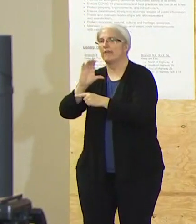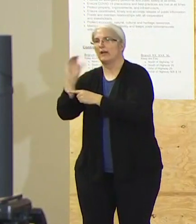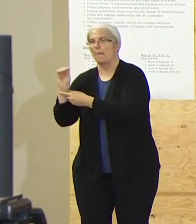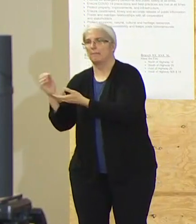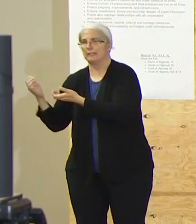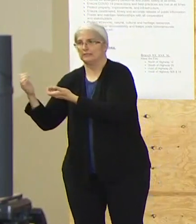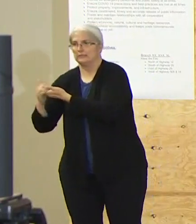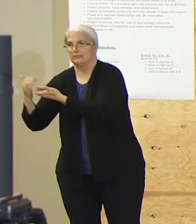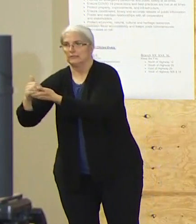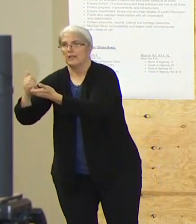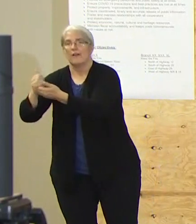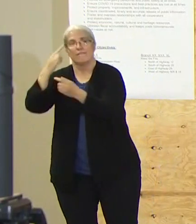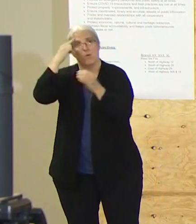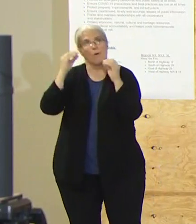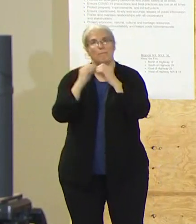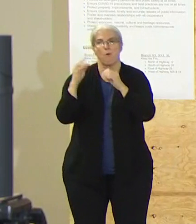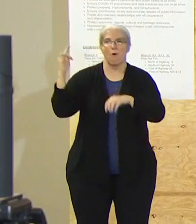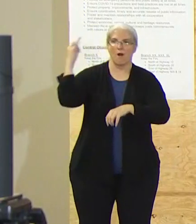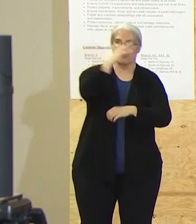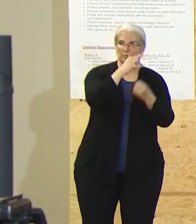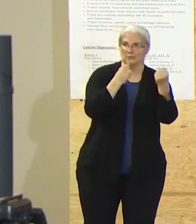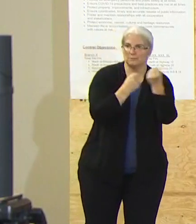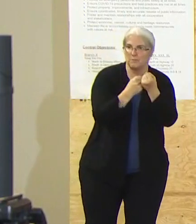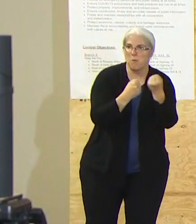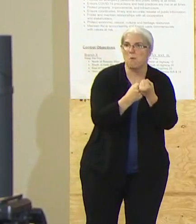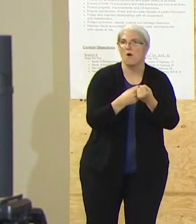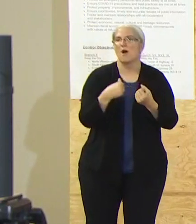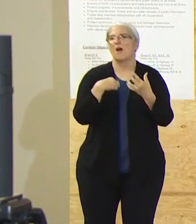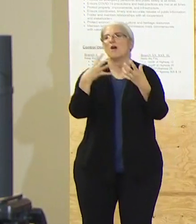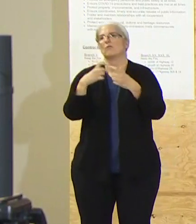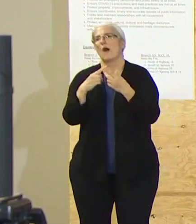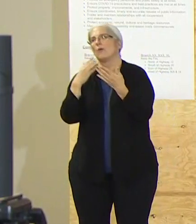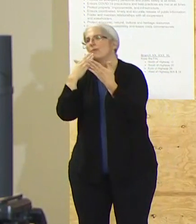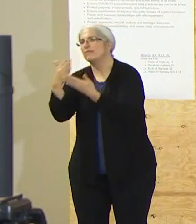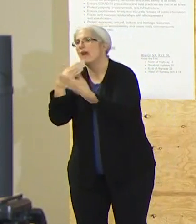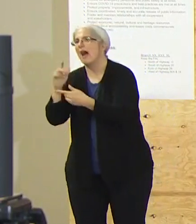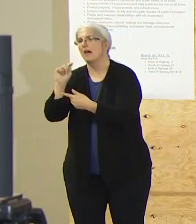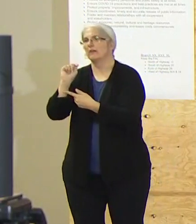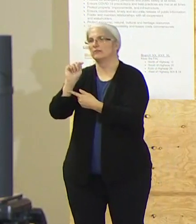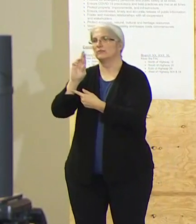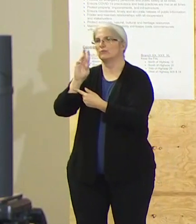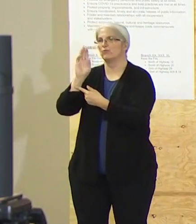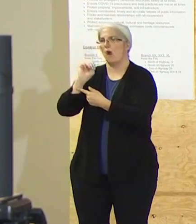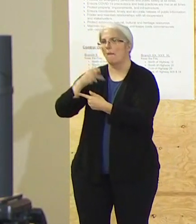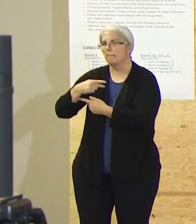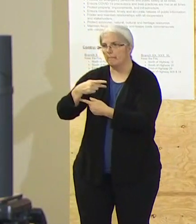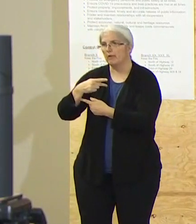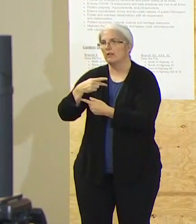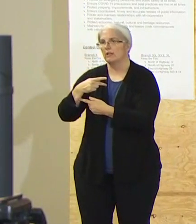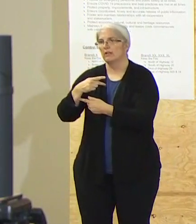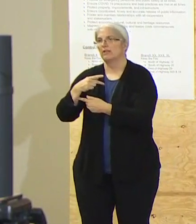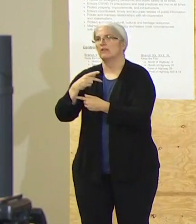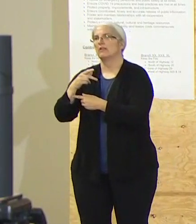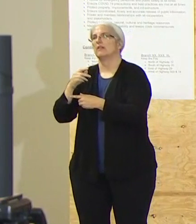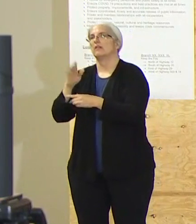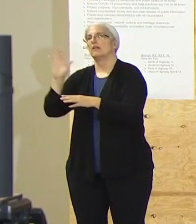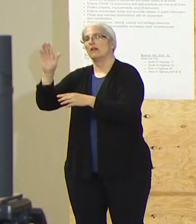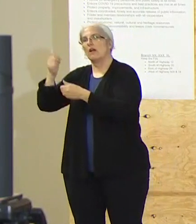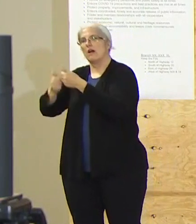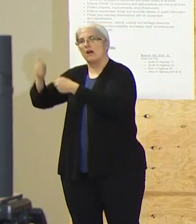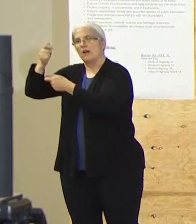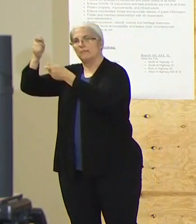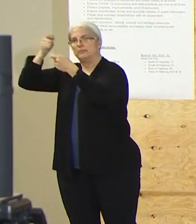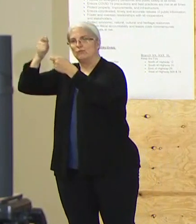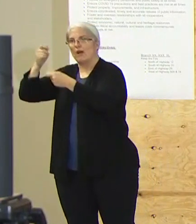federal support. I want to thank the Trump administration. I want to thank Bob Fenton in particular, who is here, who is the Western